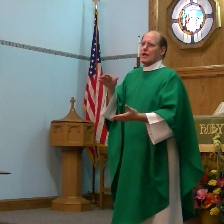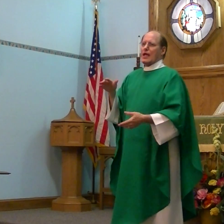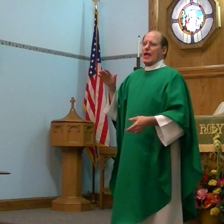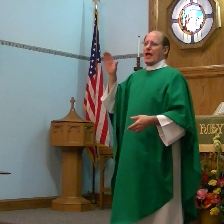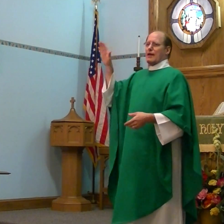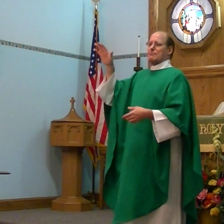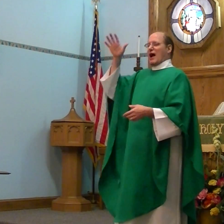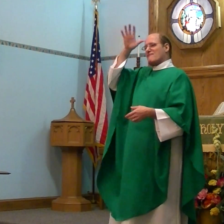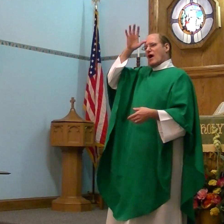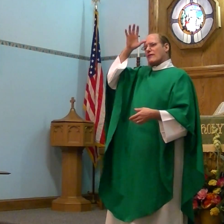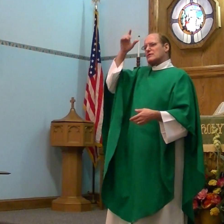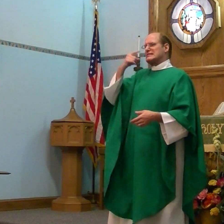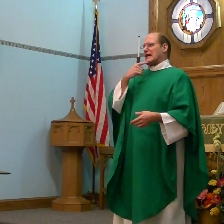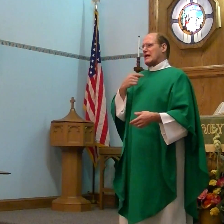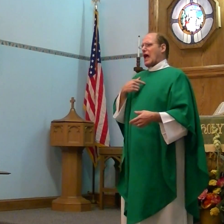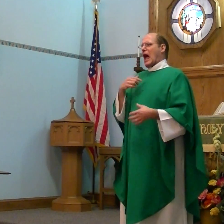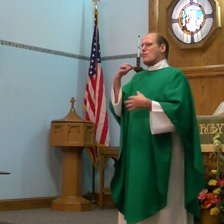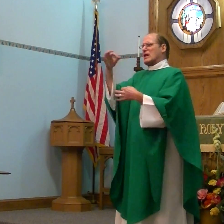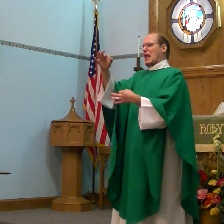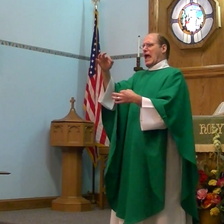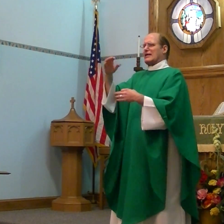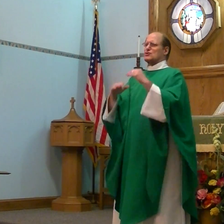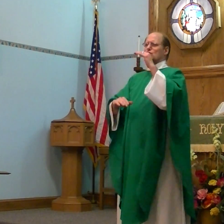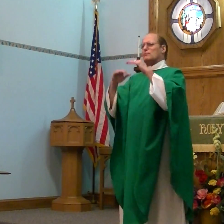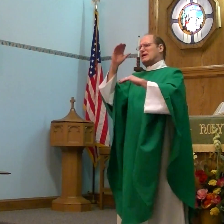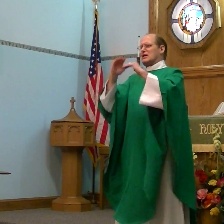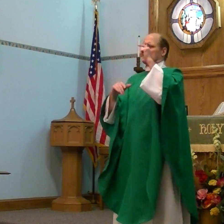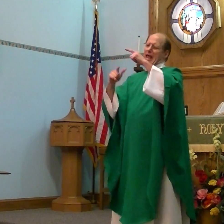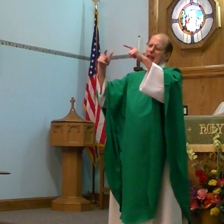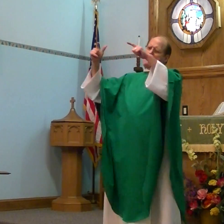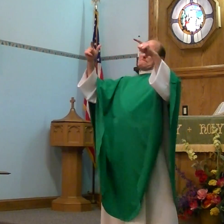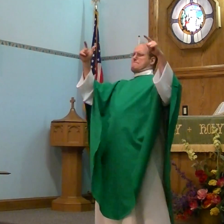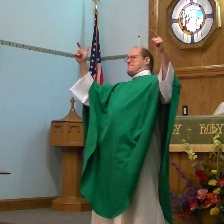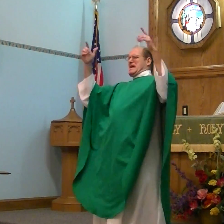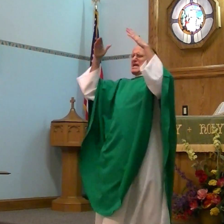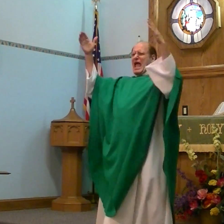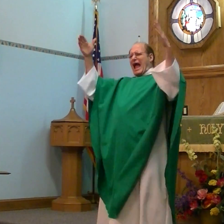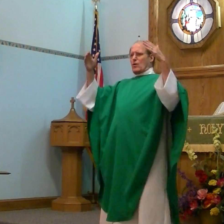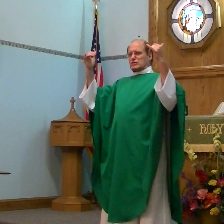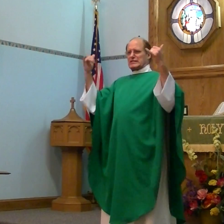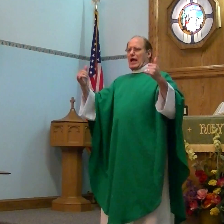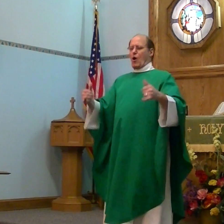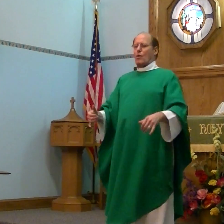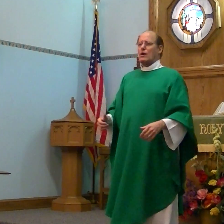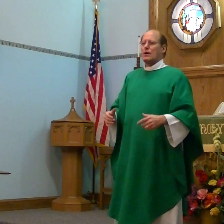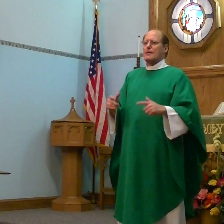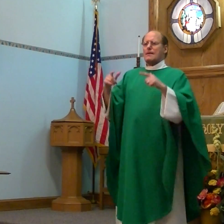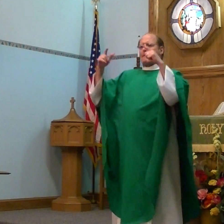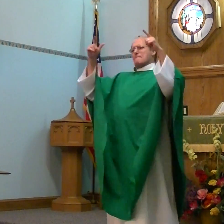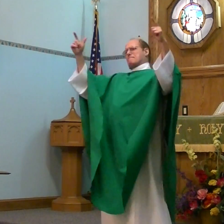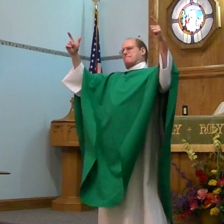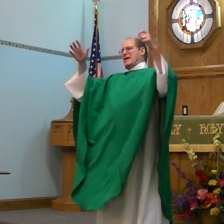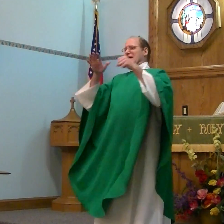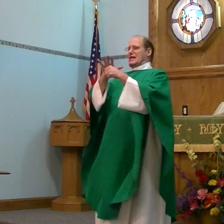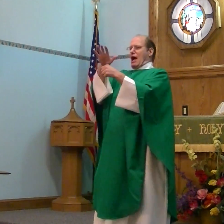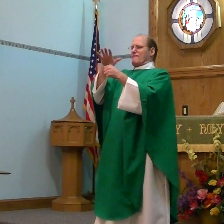And my father said, I would like to build a big house now. Big enough